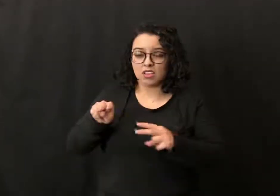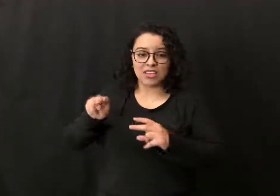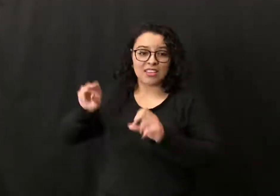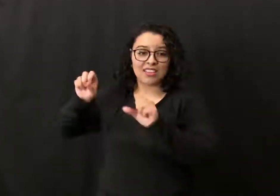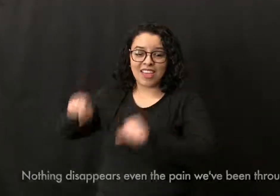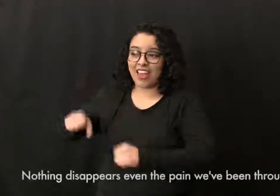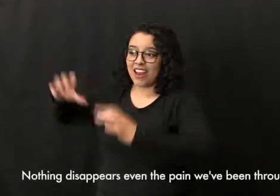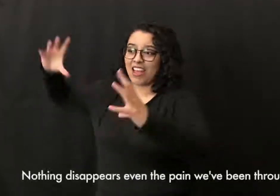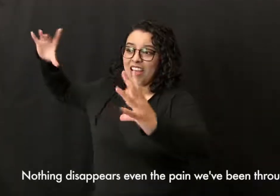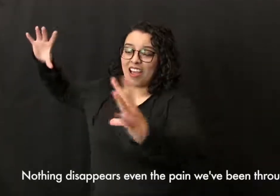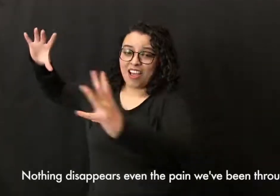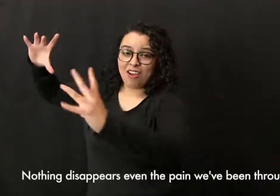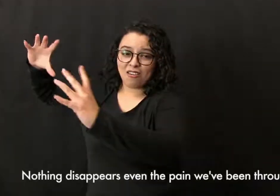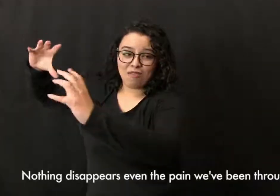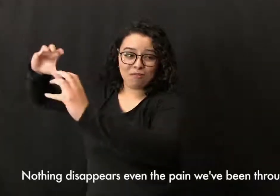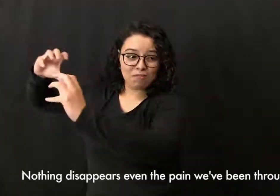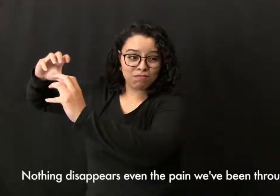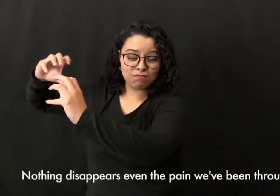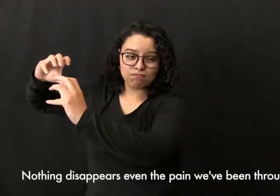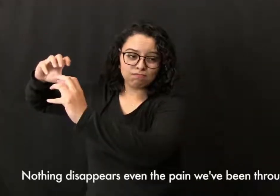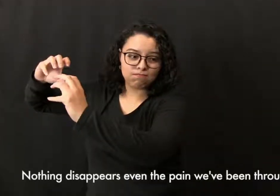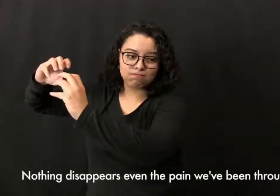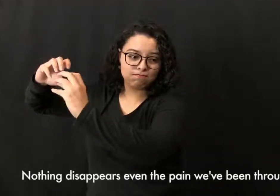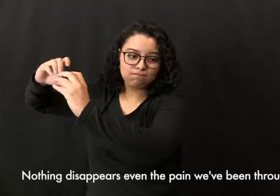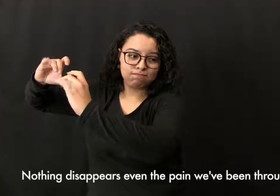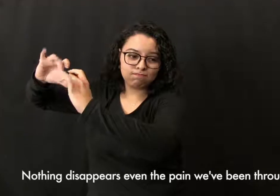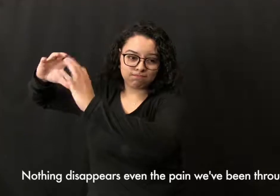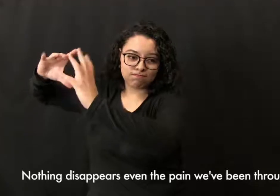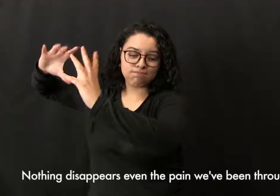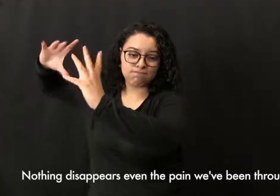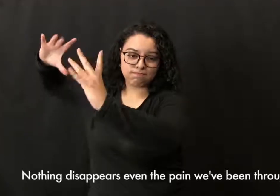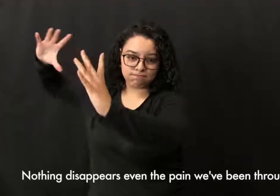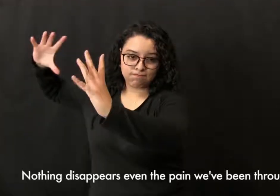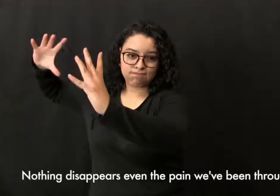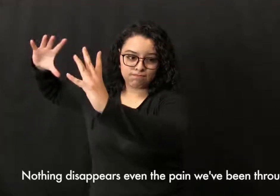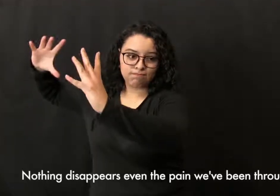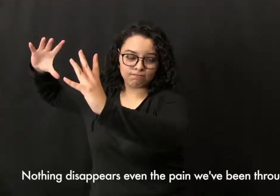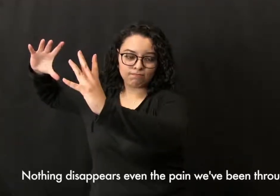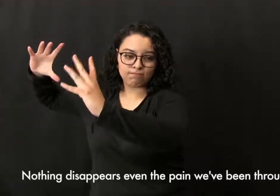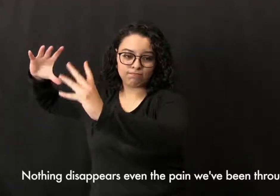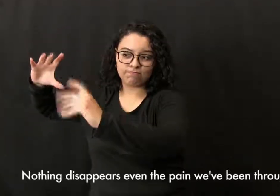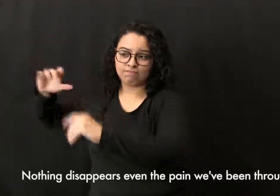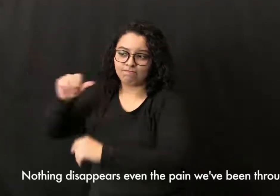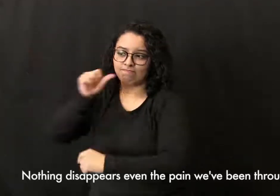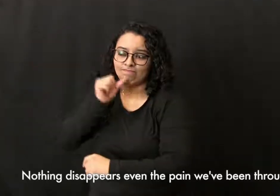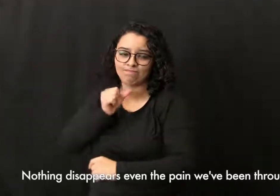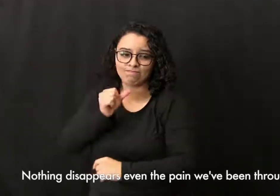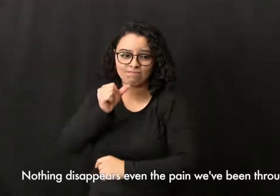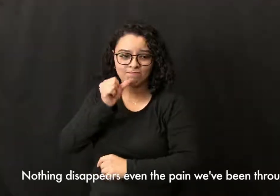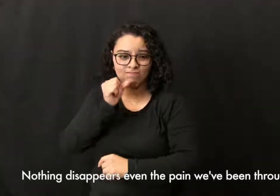Nothing more when simplifies Even the pain we've been through